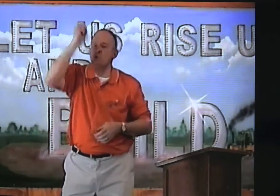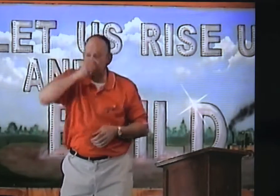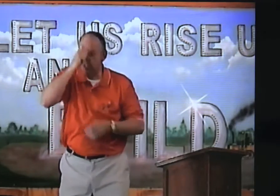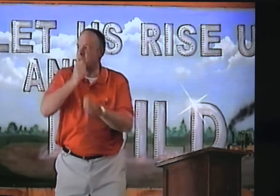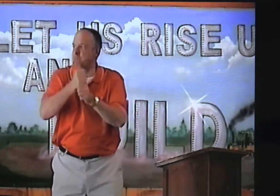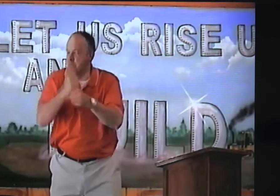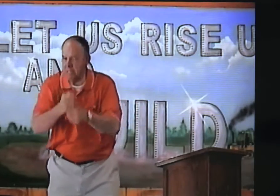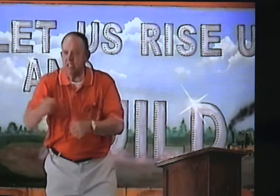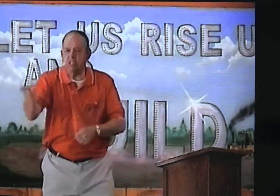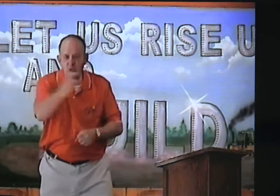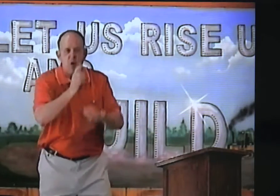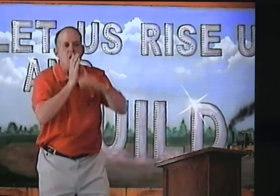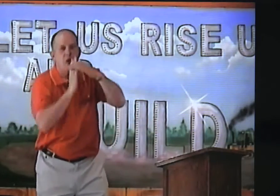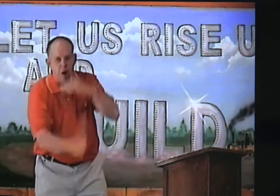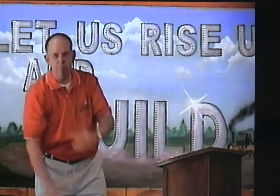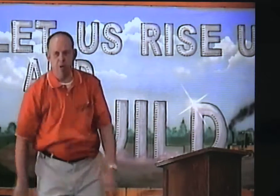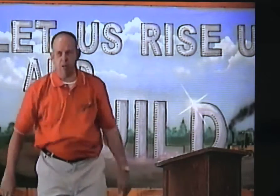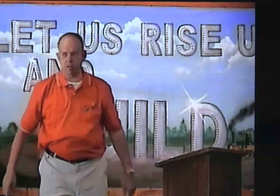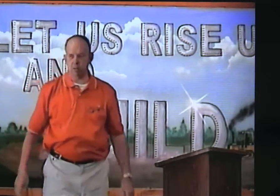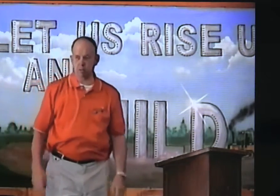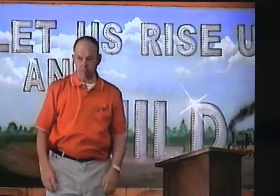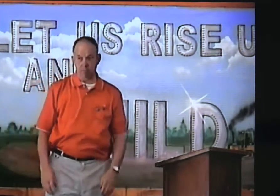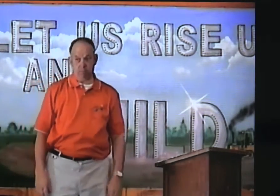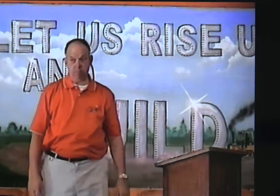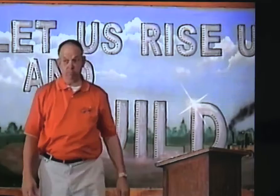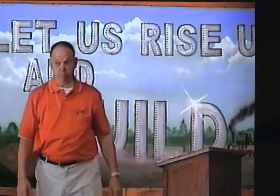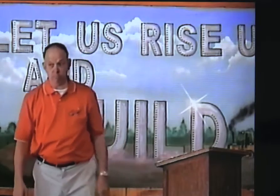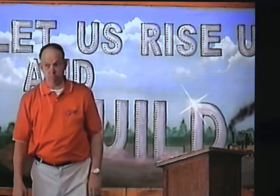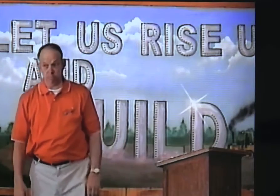yourself. Get wisdom. It makes you humble.